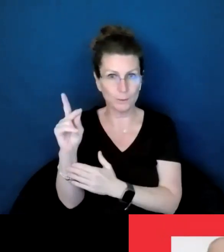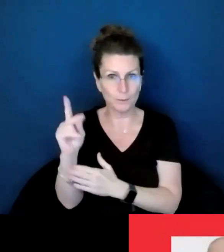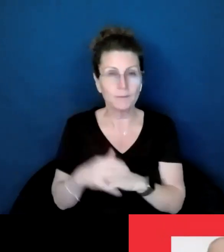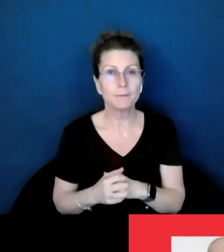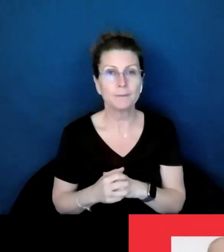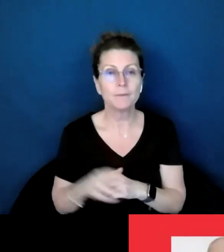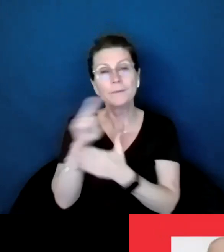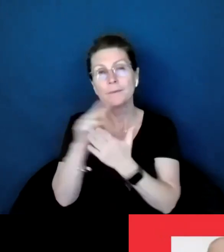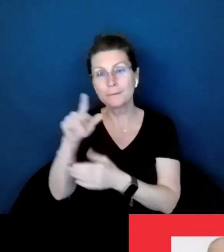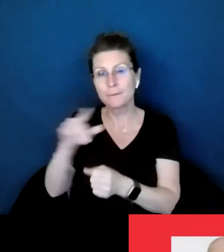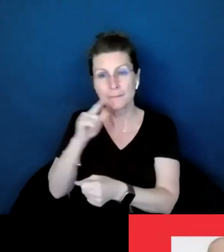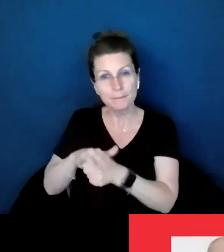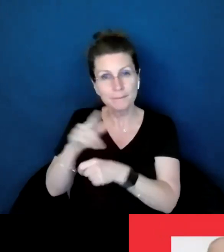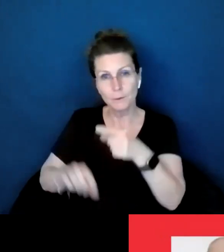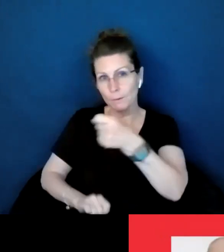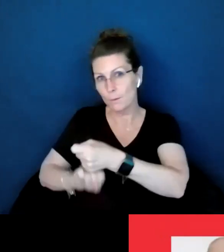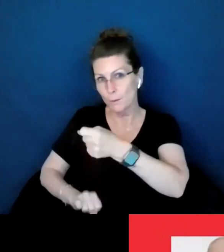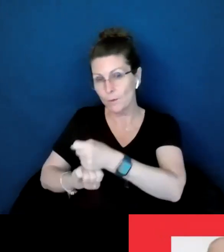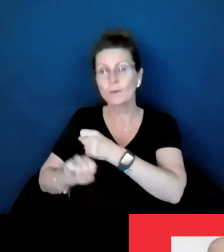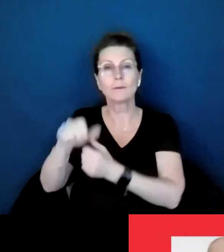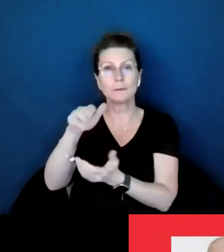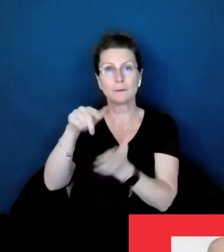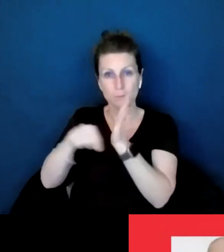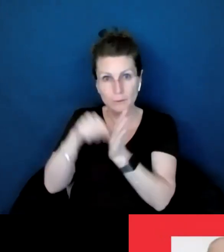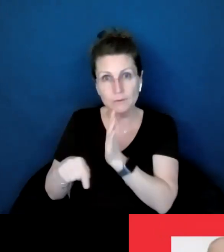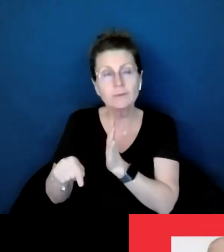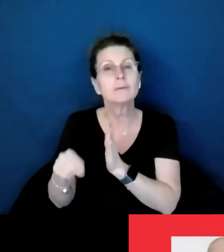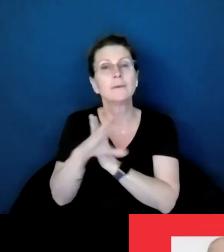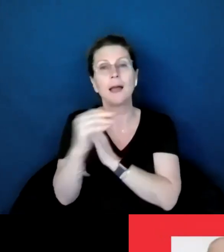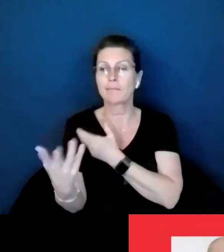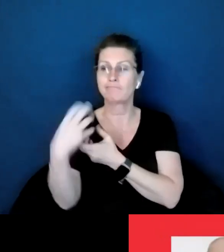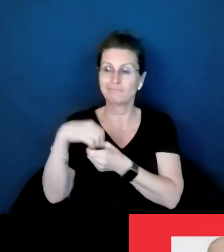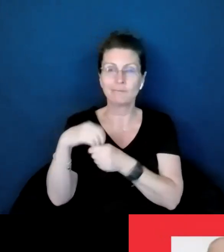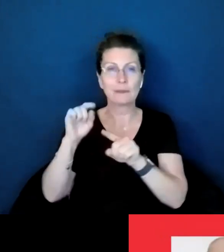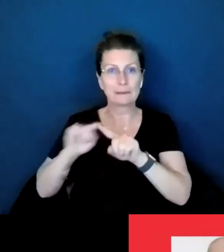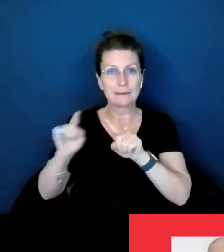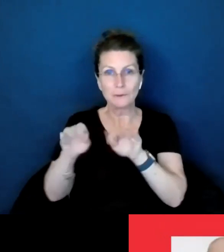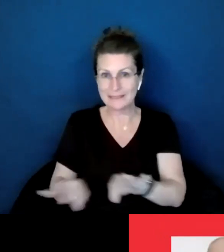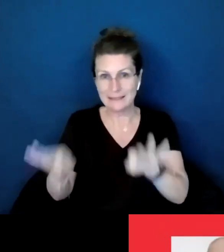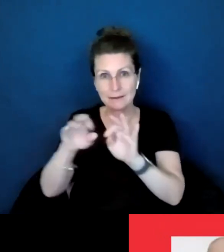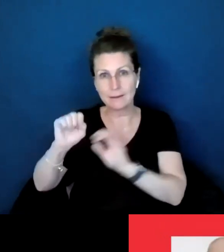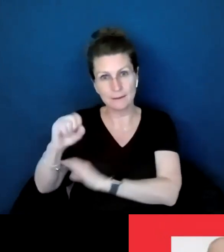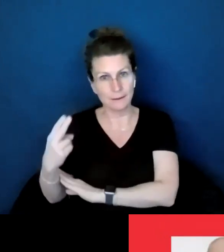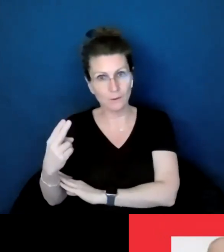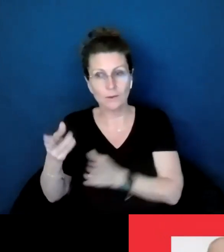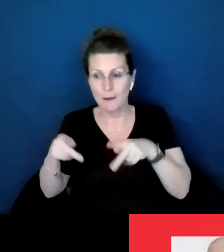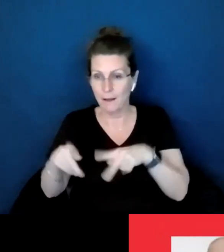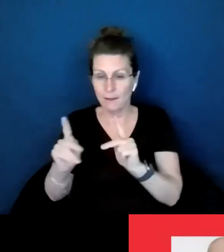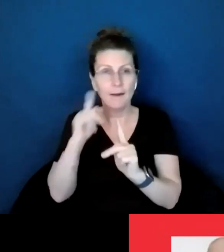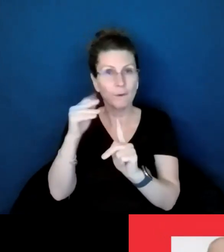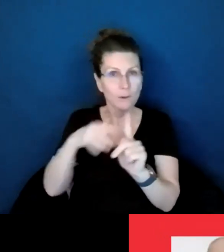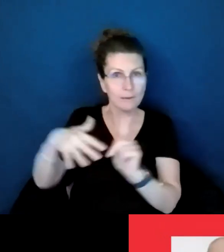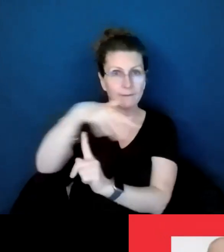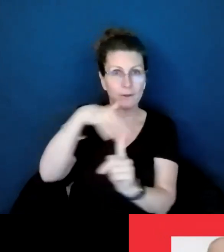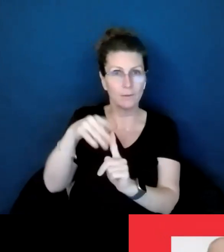university's commitment to supporting scholarly work and to engaging with key stakeholders has enabled an environment where